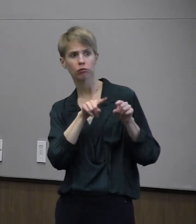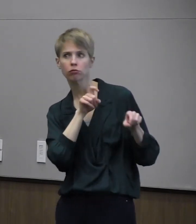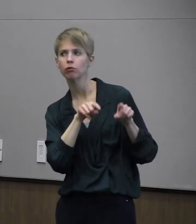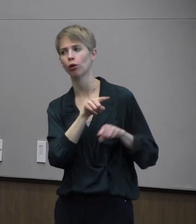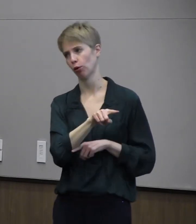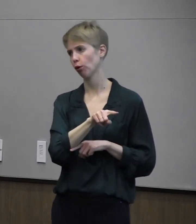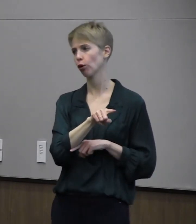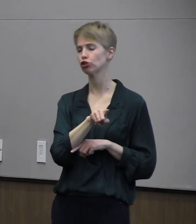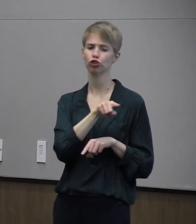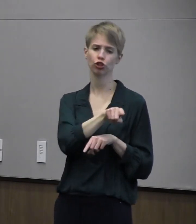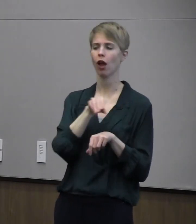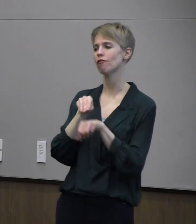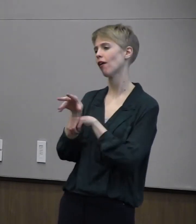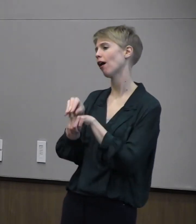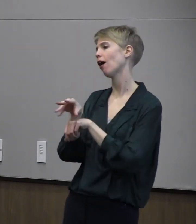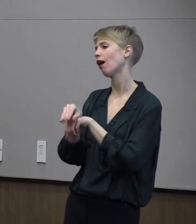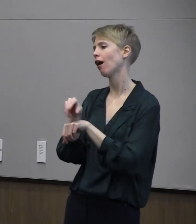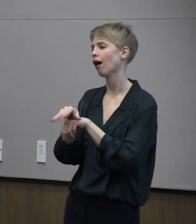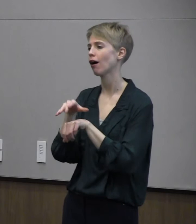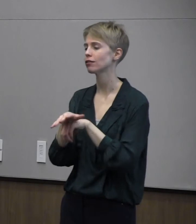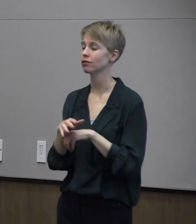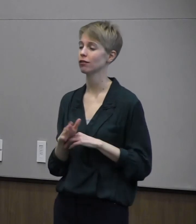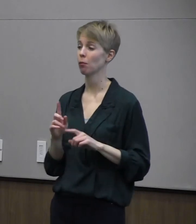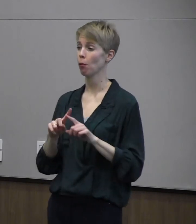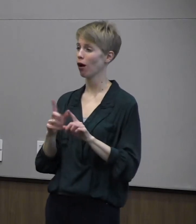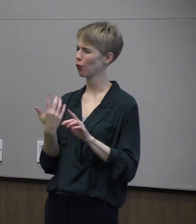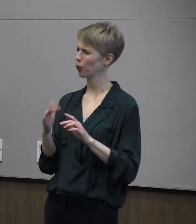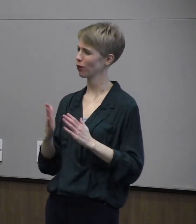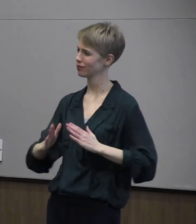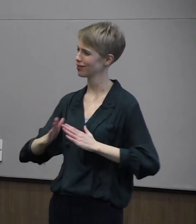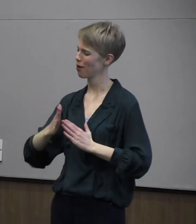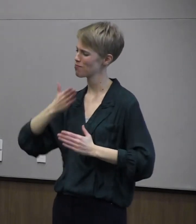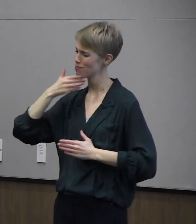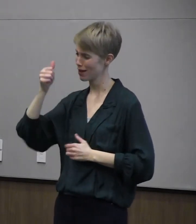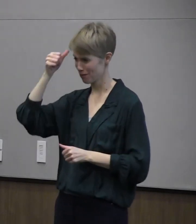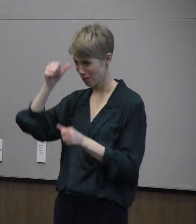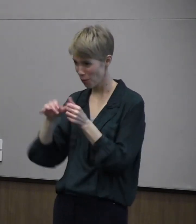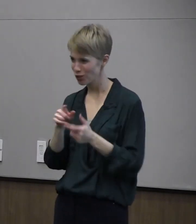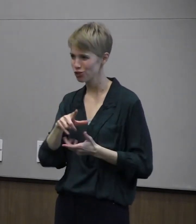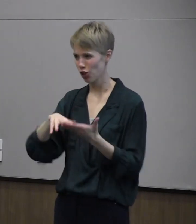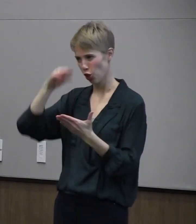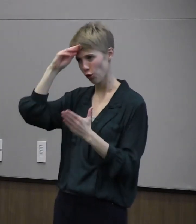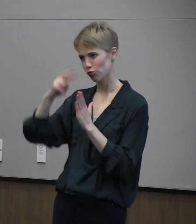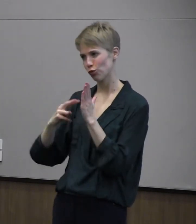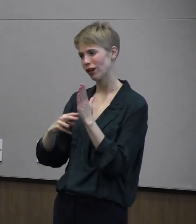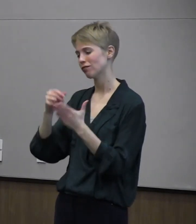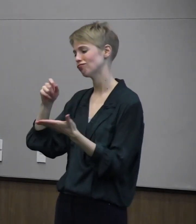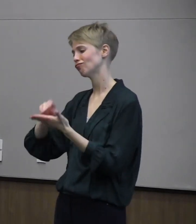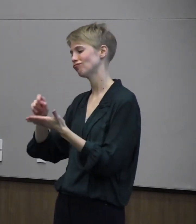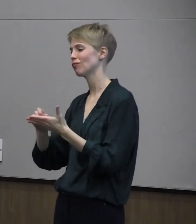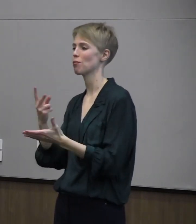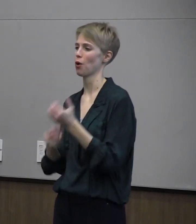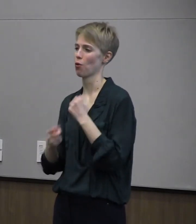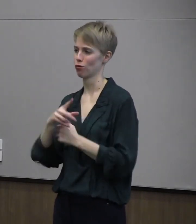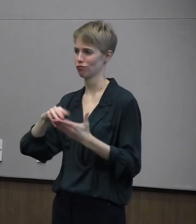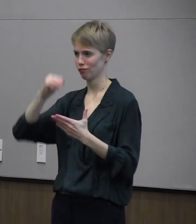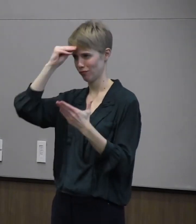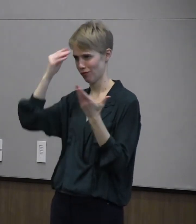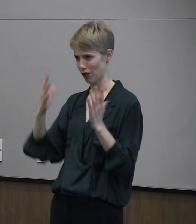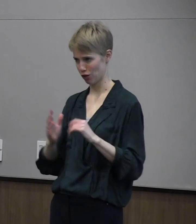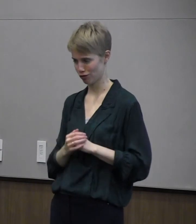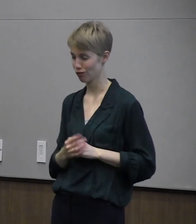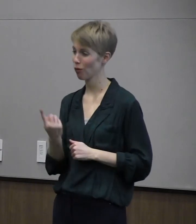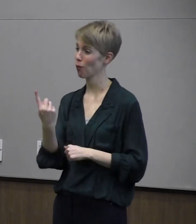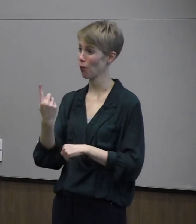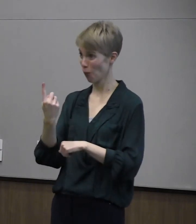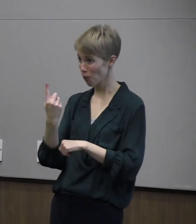of all, Lizzie learned to read and write. I will never forget the first letter I had from her. in her own handwriting. It looked like the